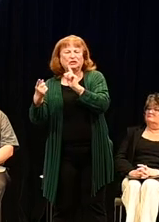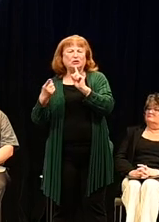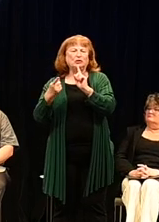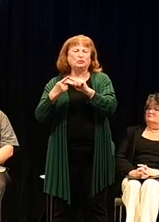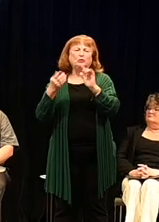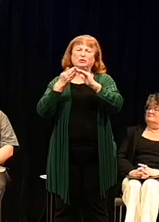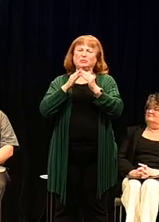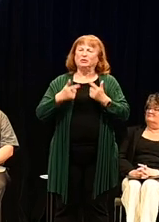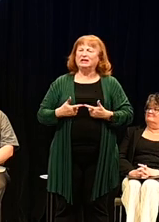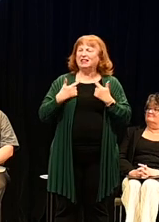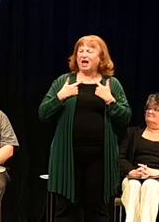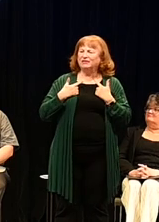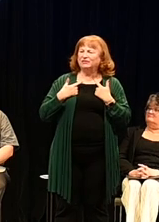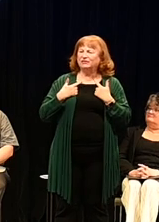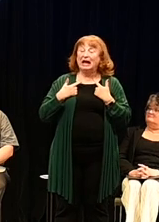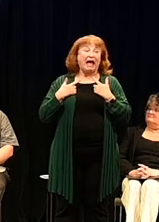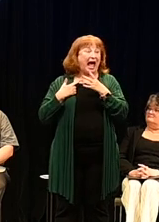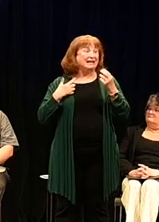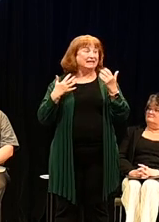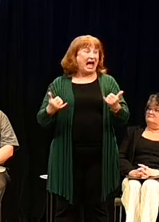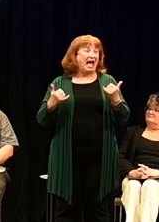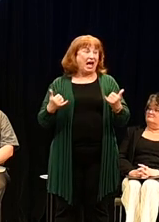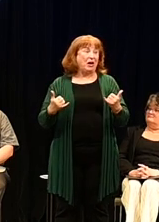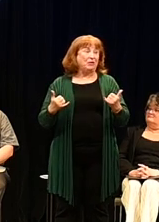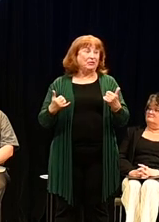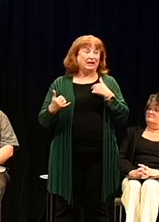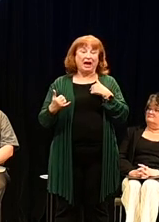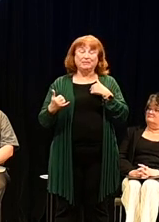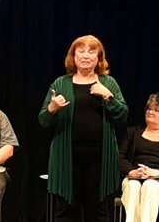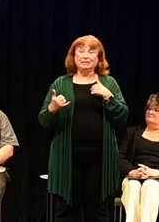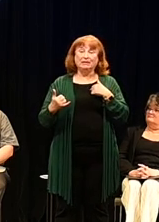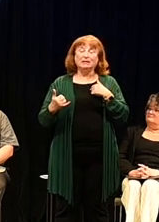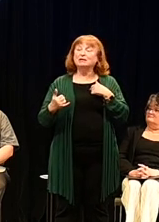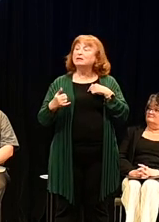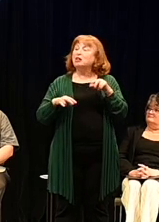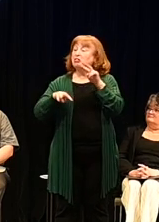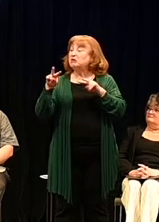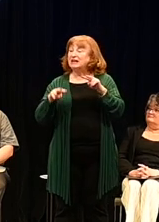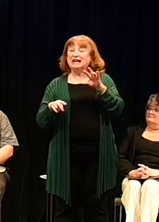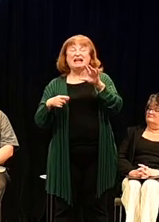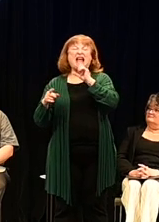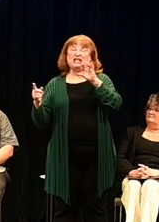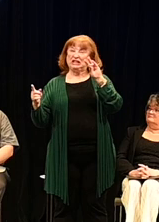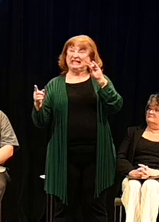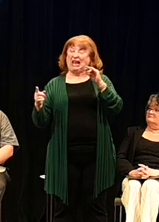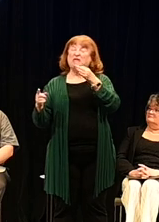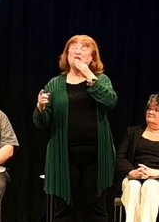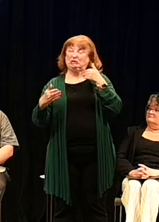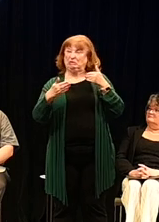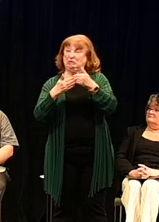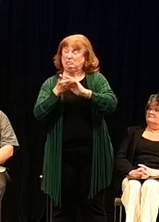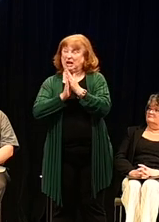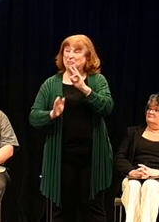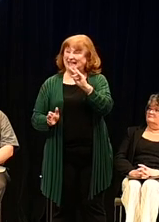to community life. And now that I am looking at 70, coming right